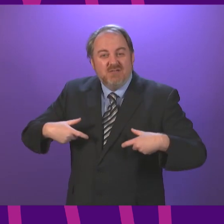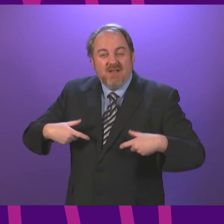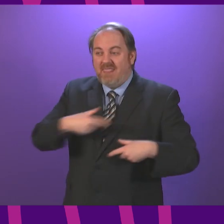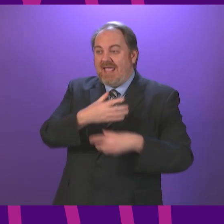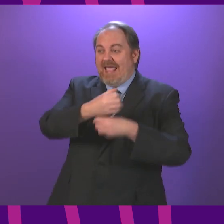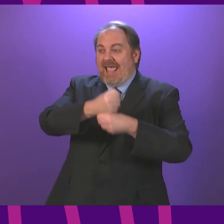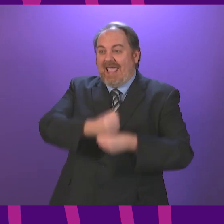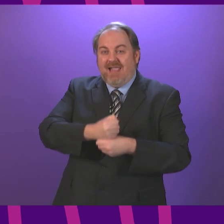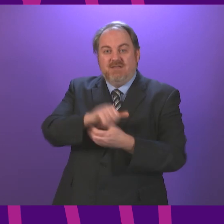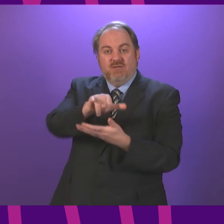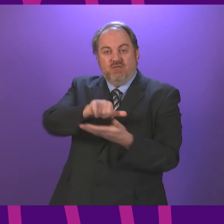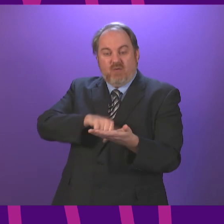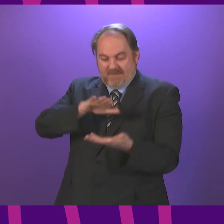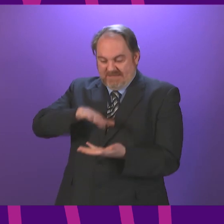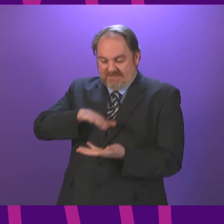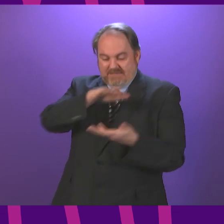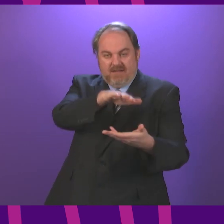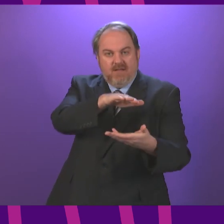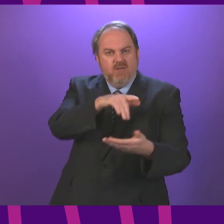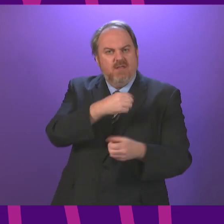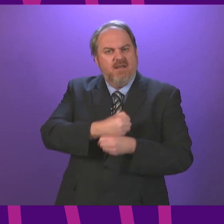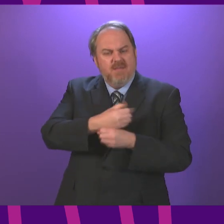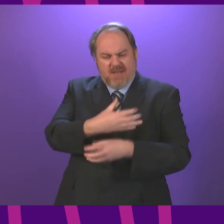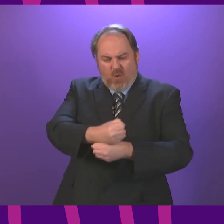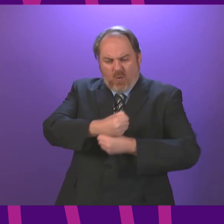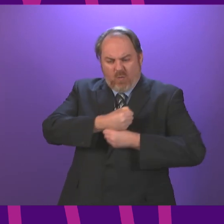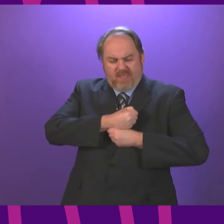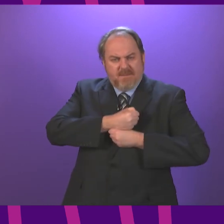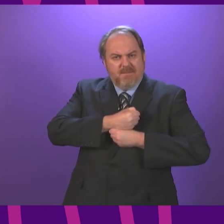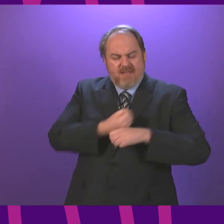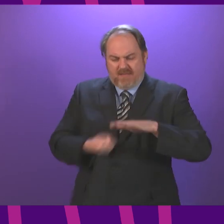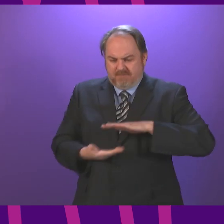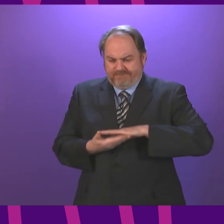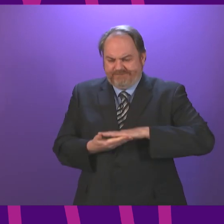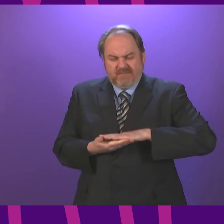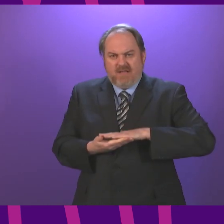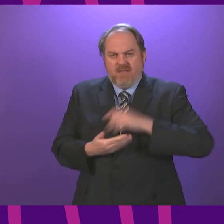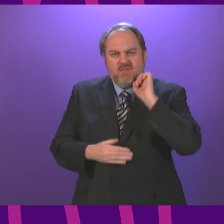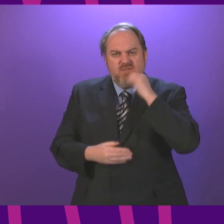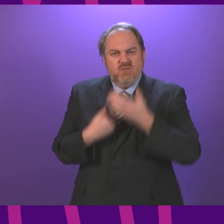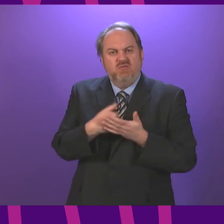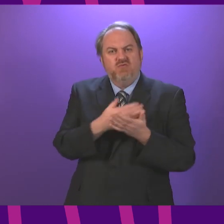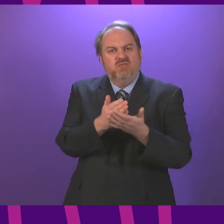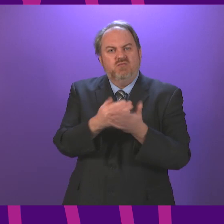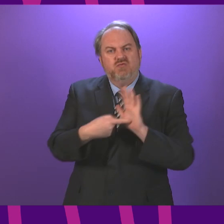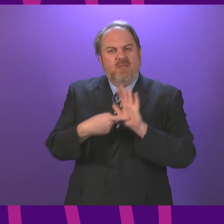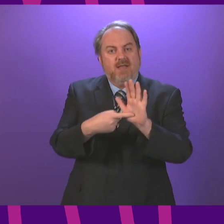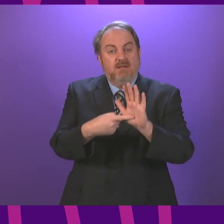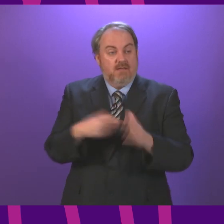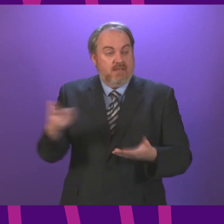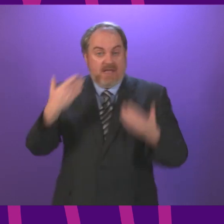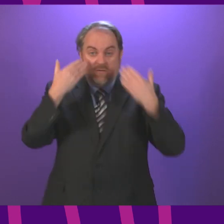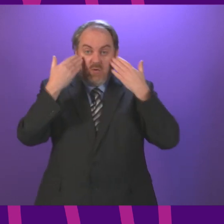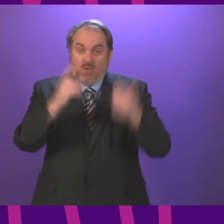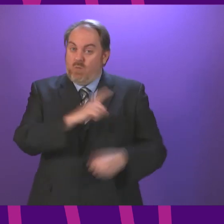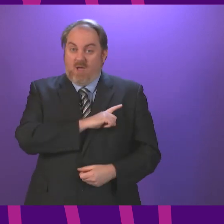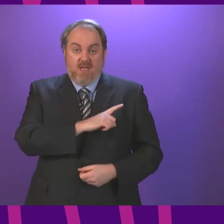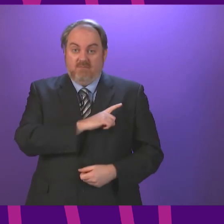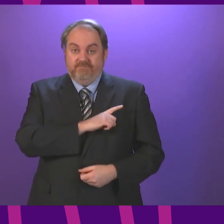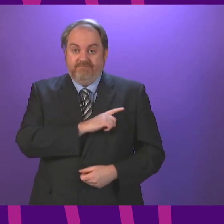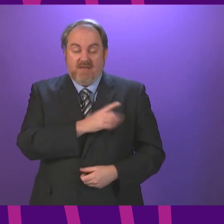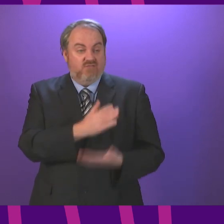QCs, which were highly relevant yet undisclosed. They called that unexplained and frankly,